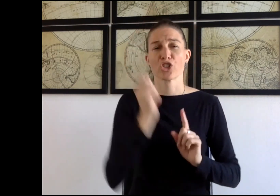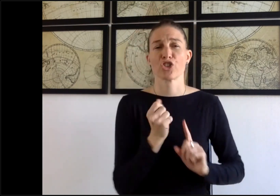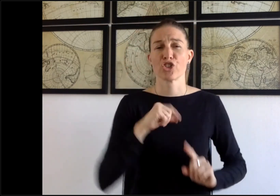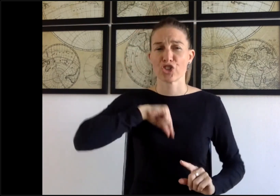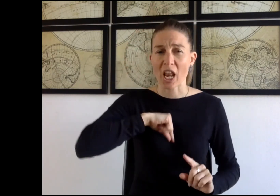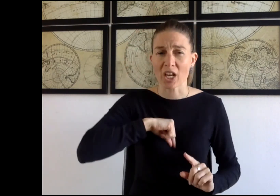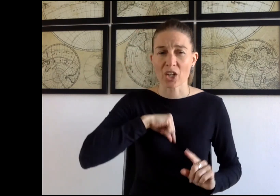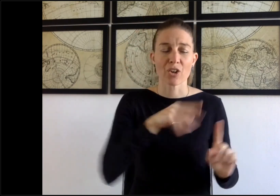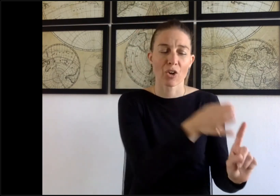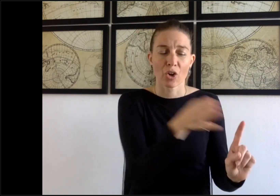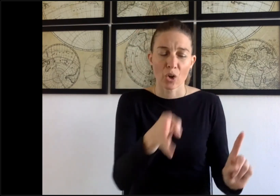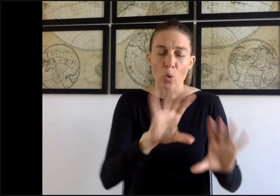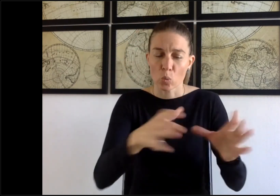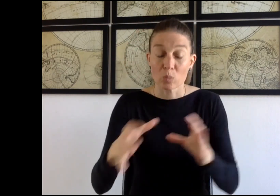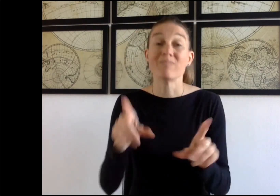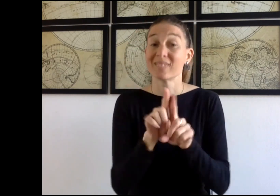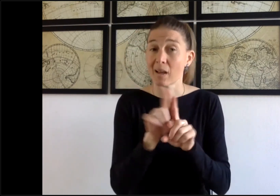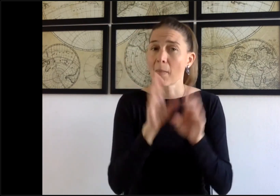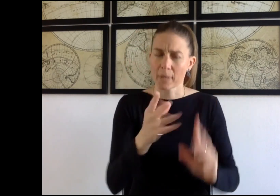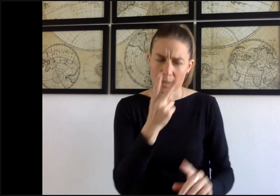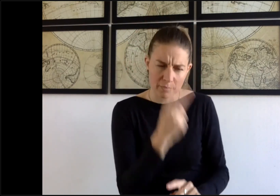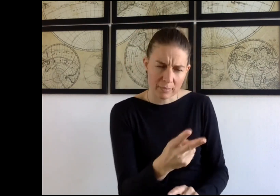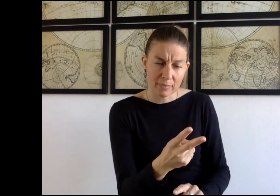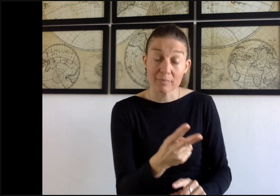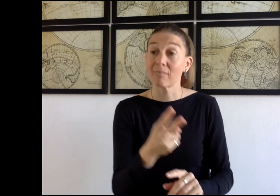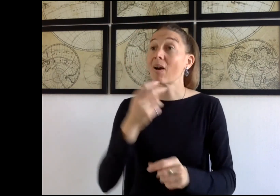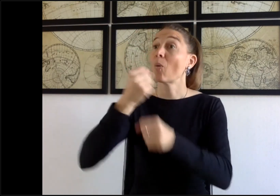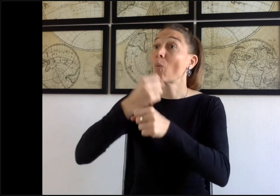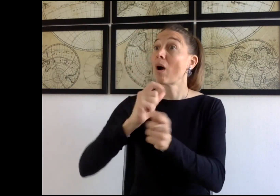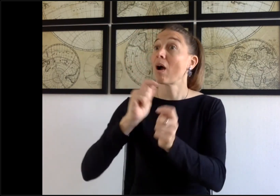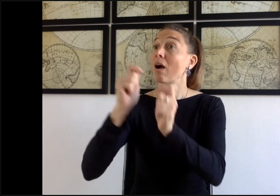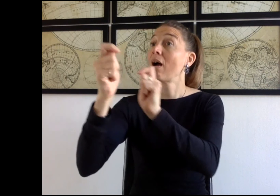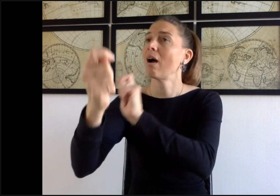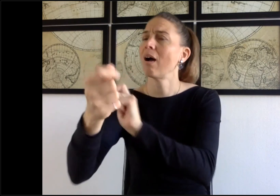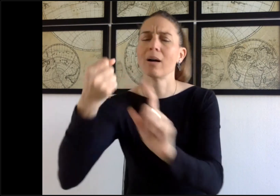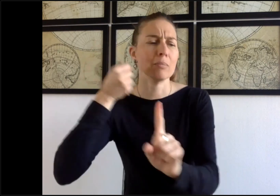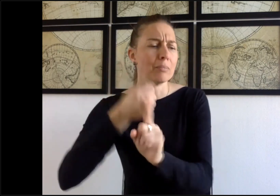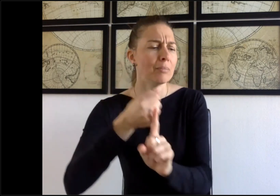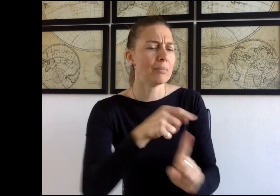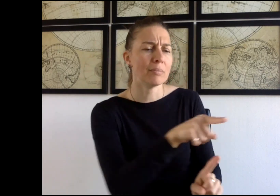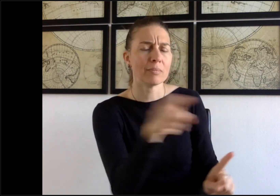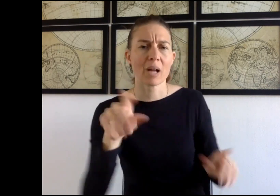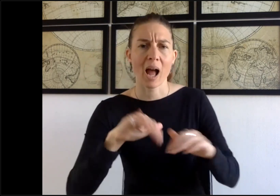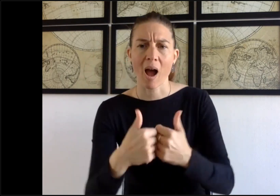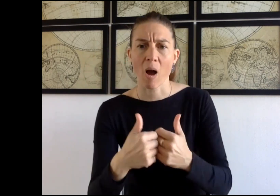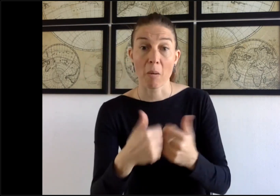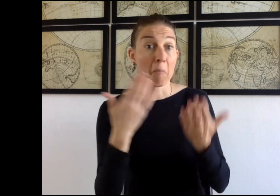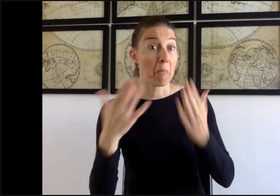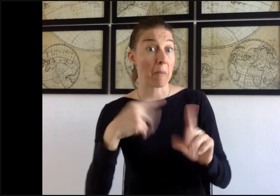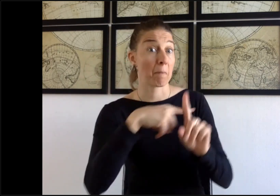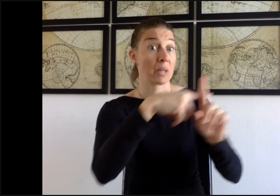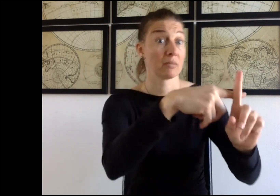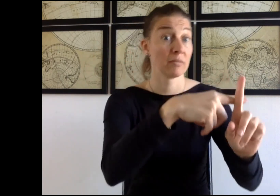briefly, how we see the future of work at the OECD is that, well, despite a crisis coming, if we think long